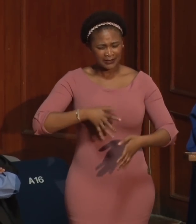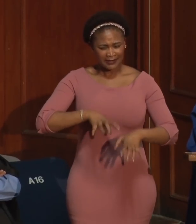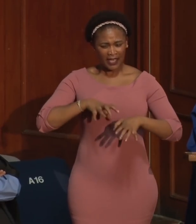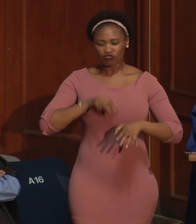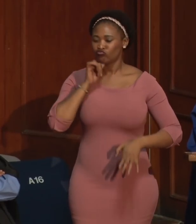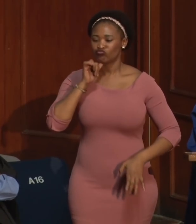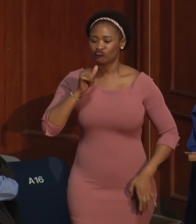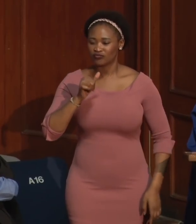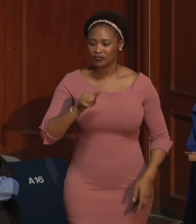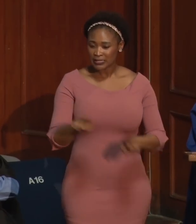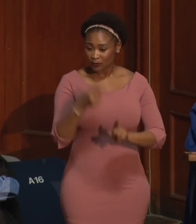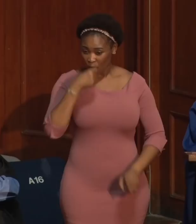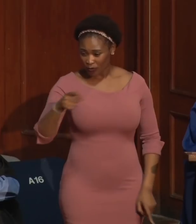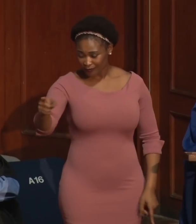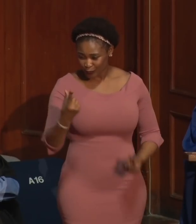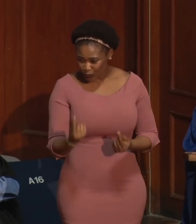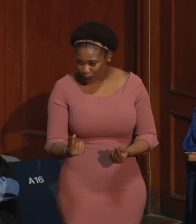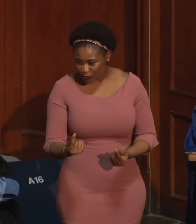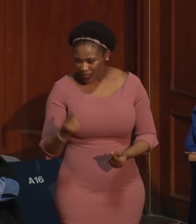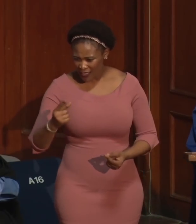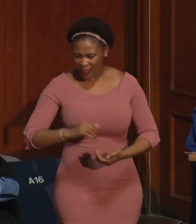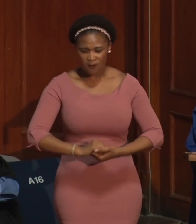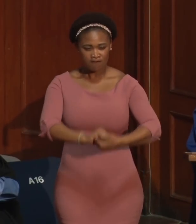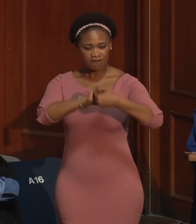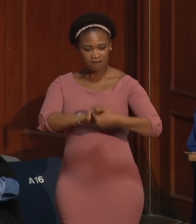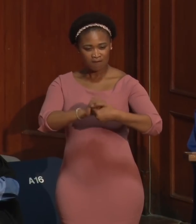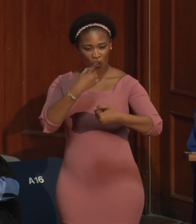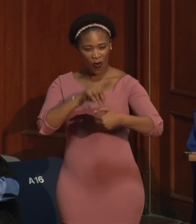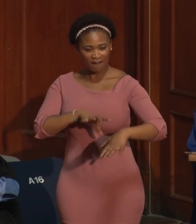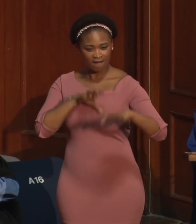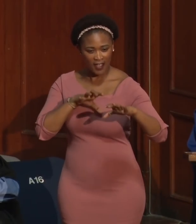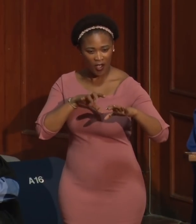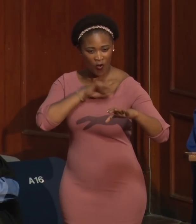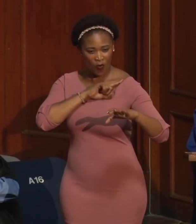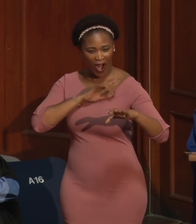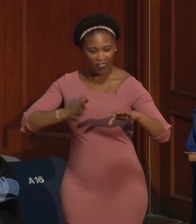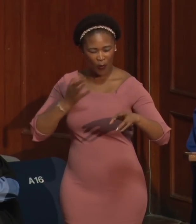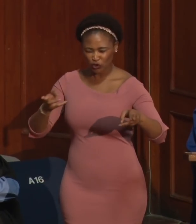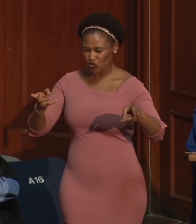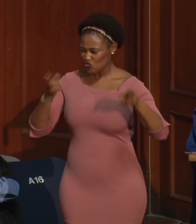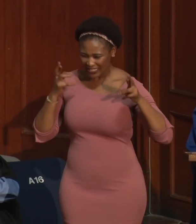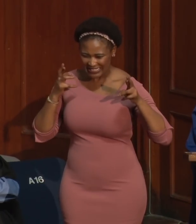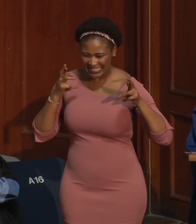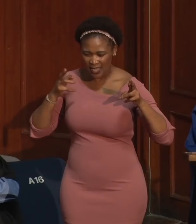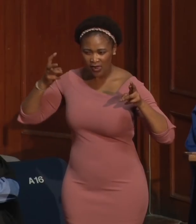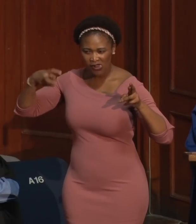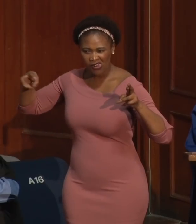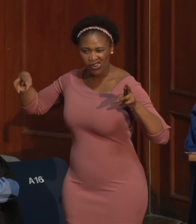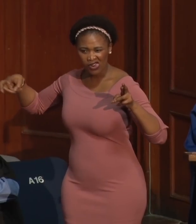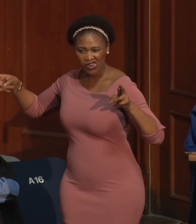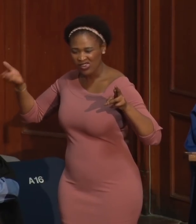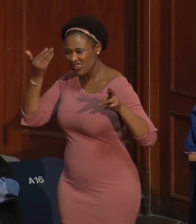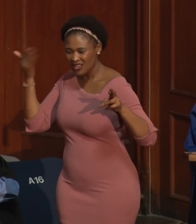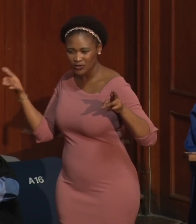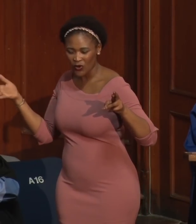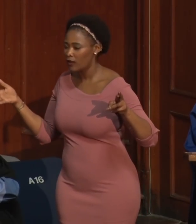what Ningiza is doing. They hold hands with fear because they're willing to risk adventuring into the unknown